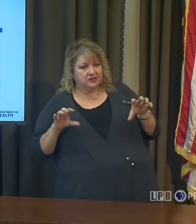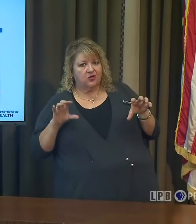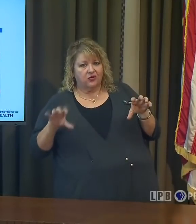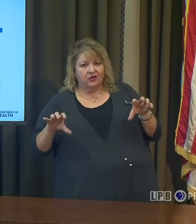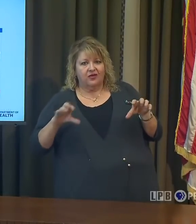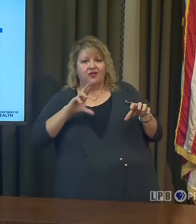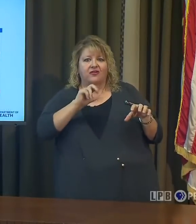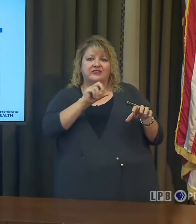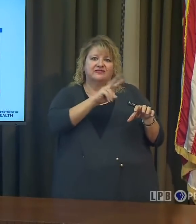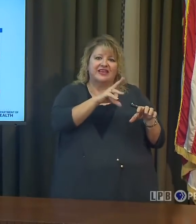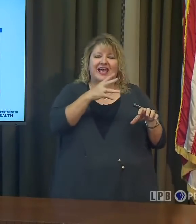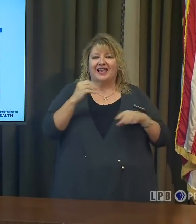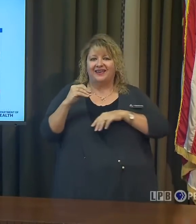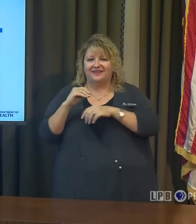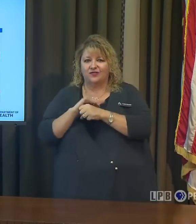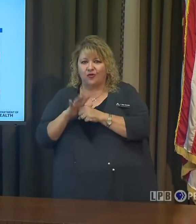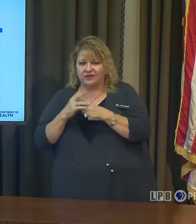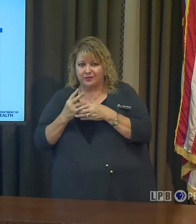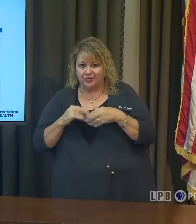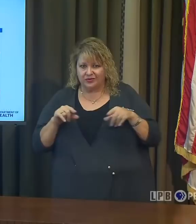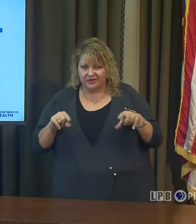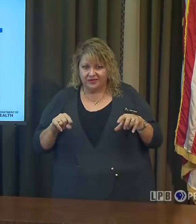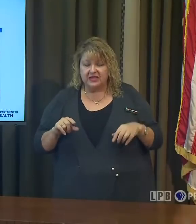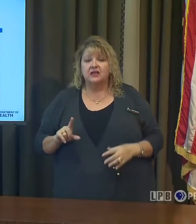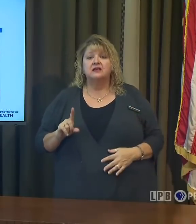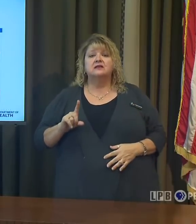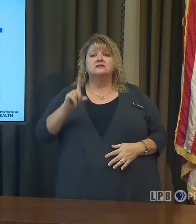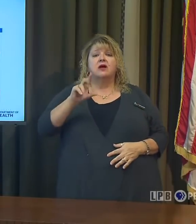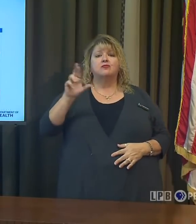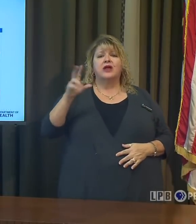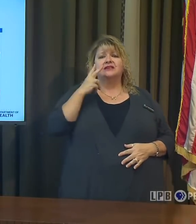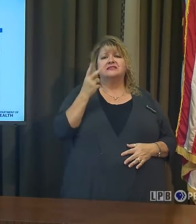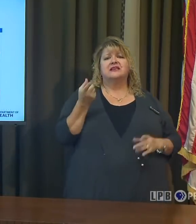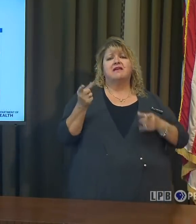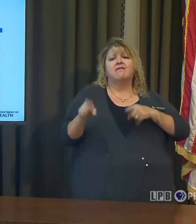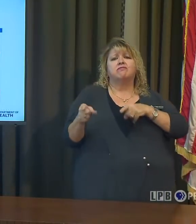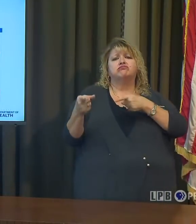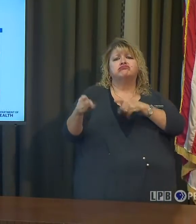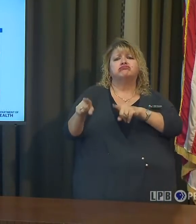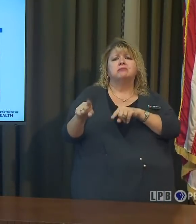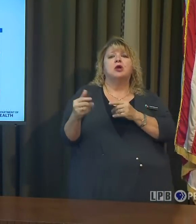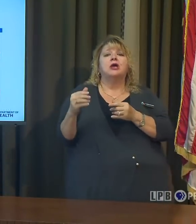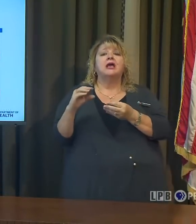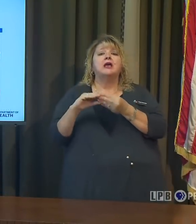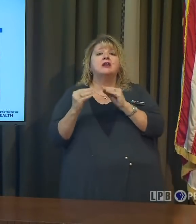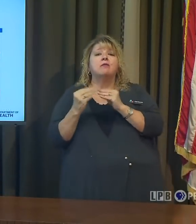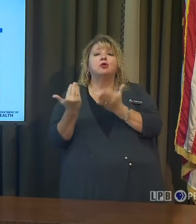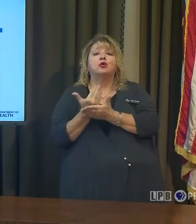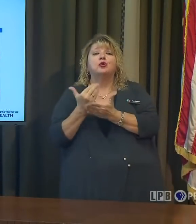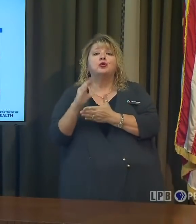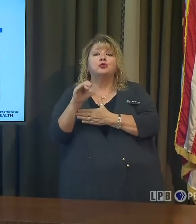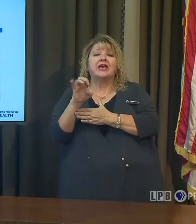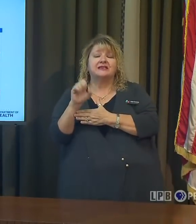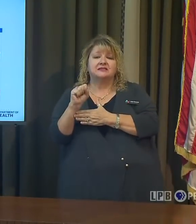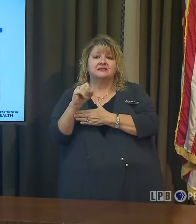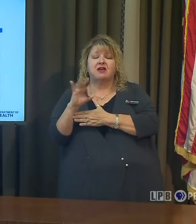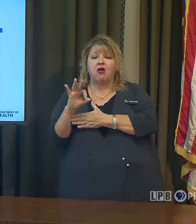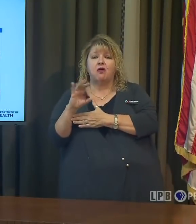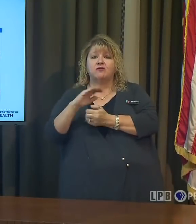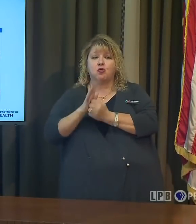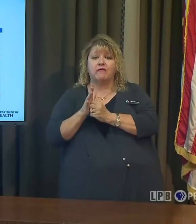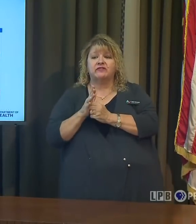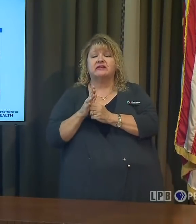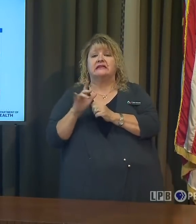the challenge right now. On the top right-hand side, you'll see incidence. This is the number of new cases of COVID